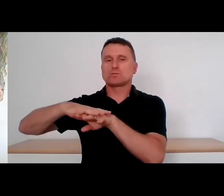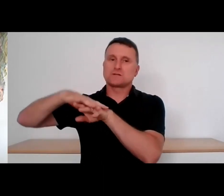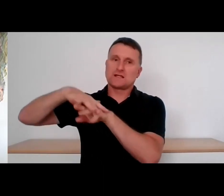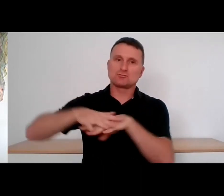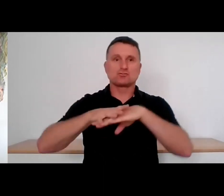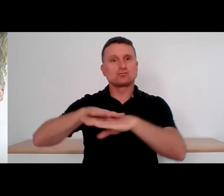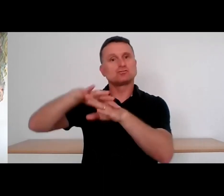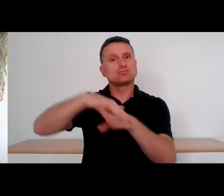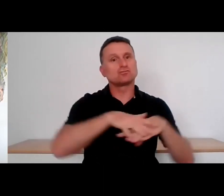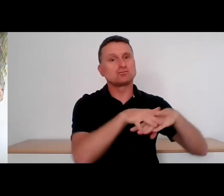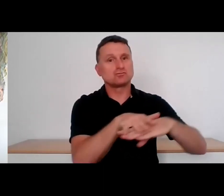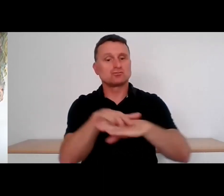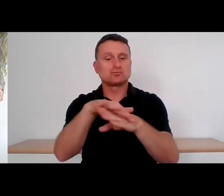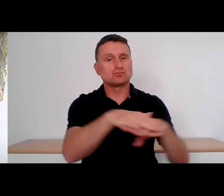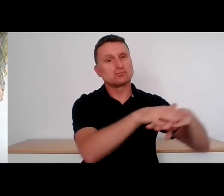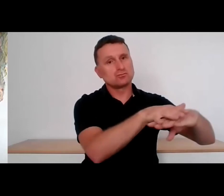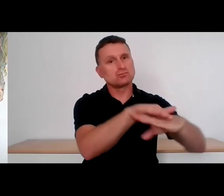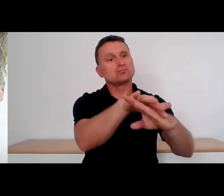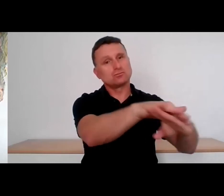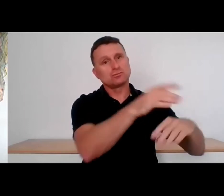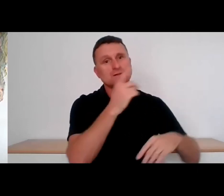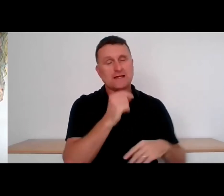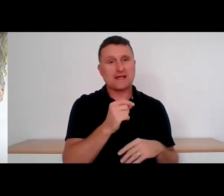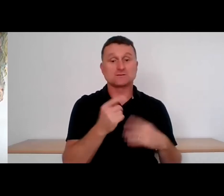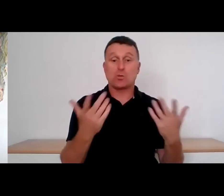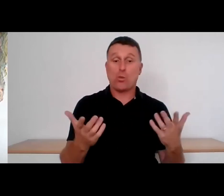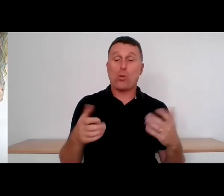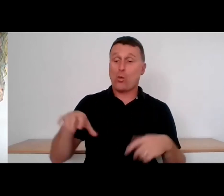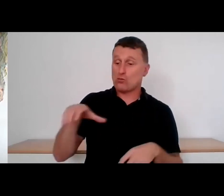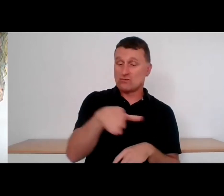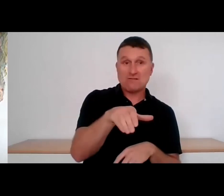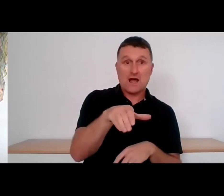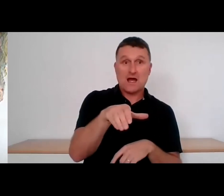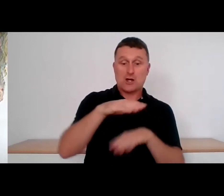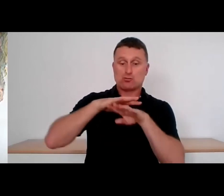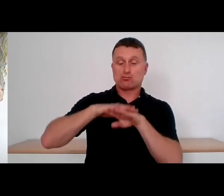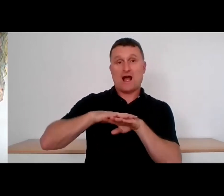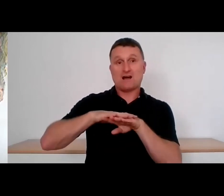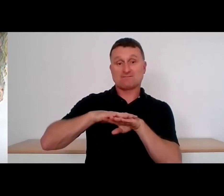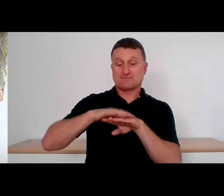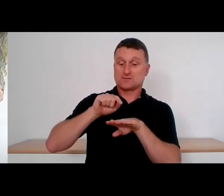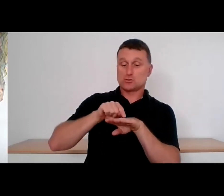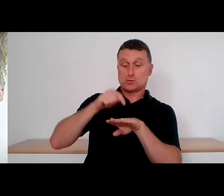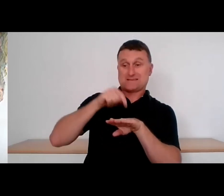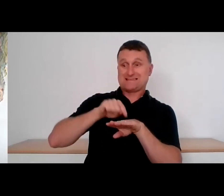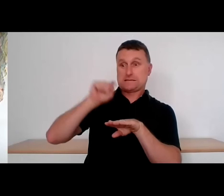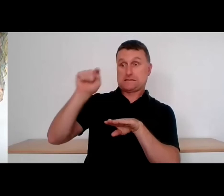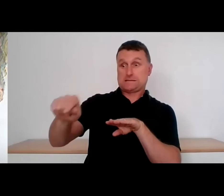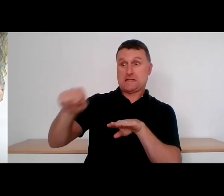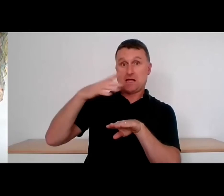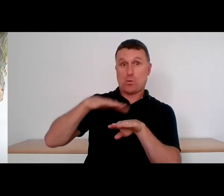side of the river to the other, and each of these ways, these options, will need to relate to the specific issue